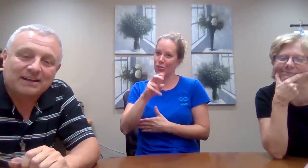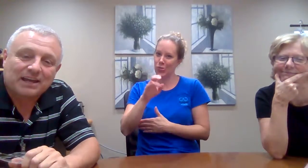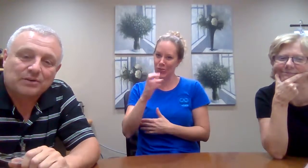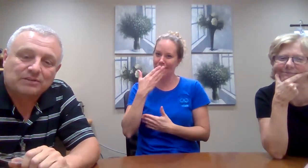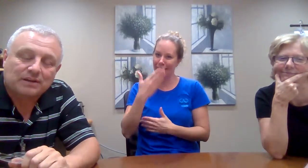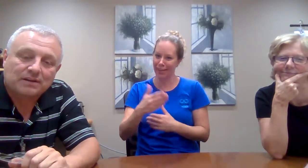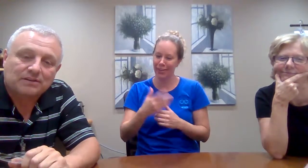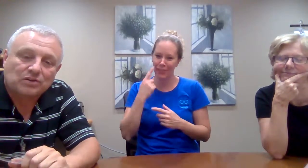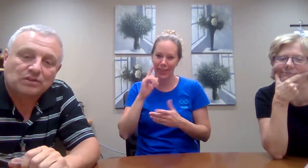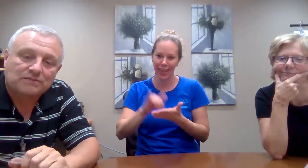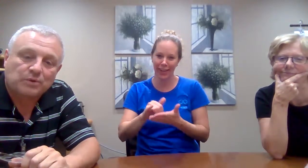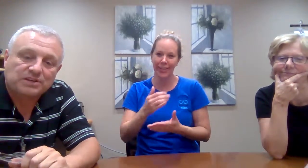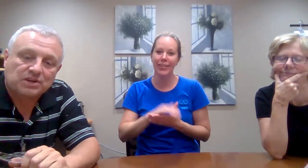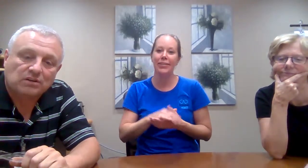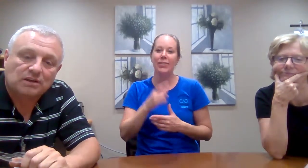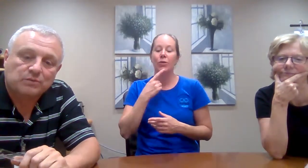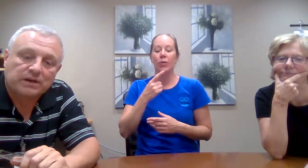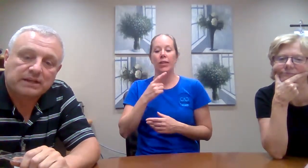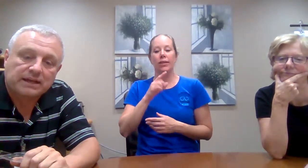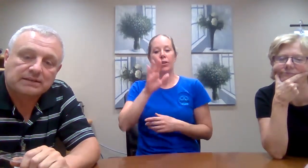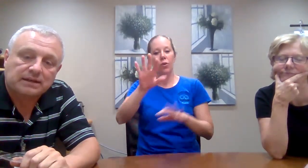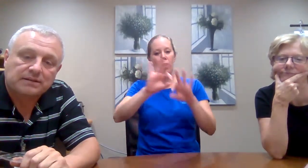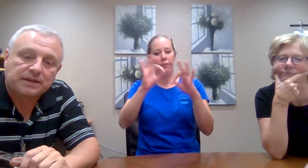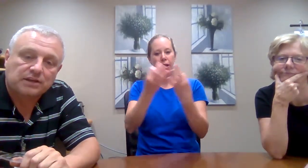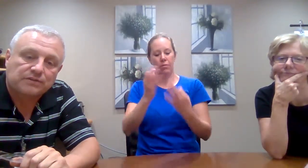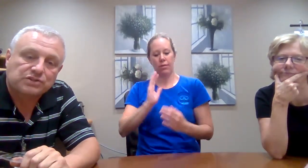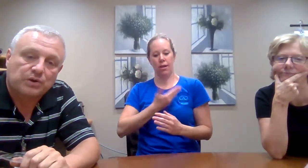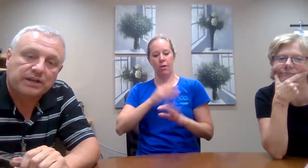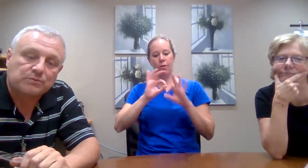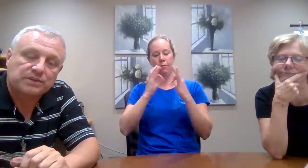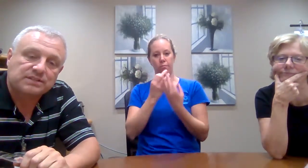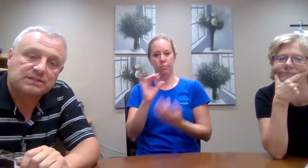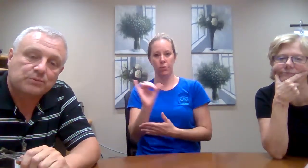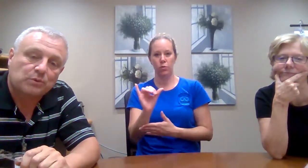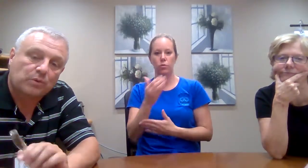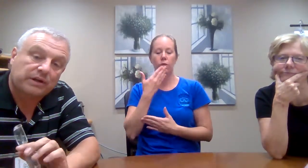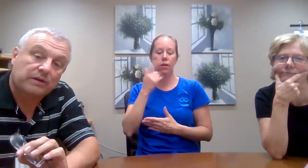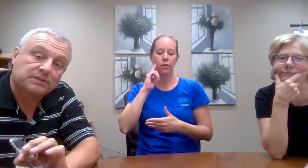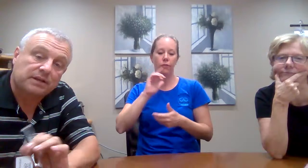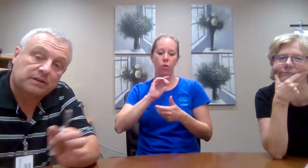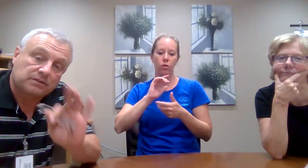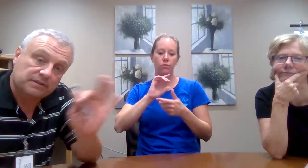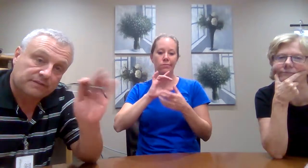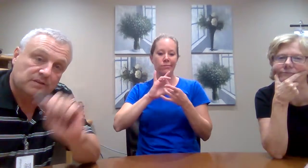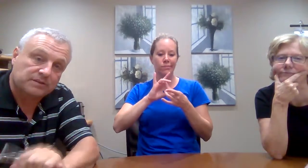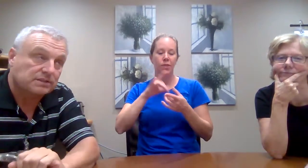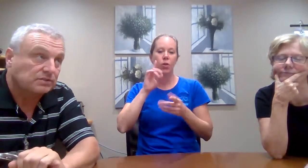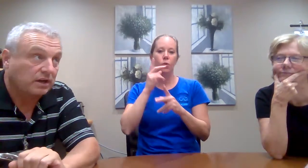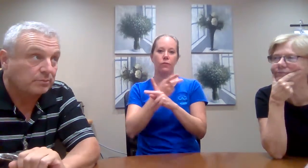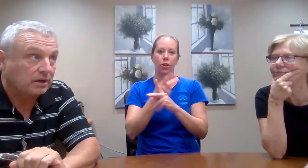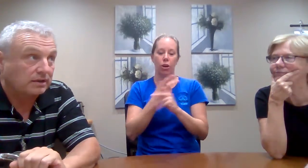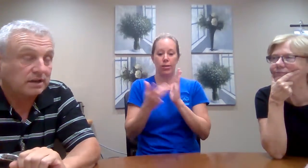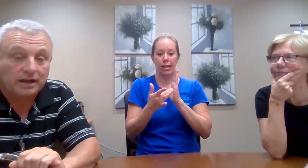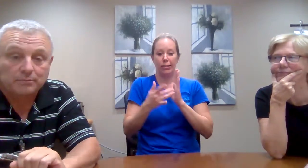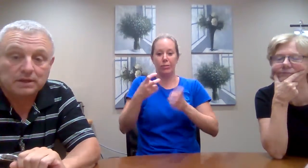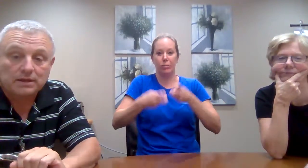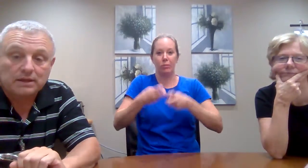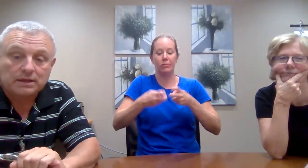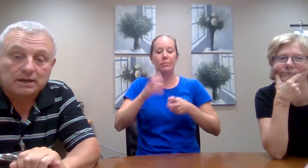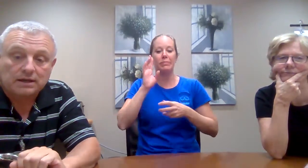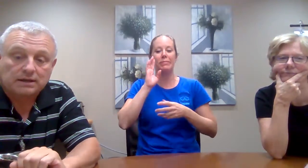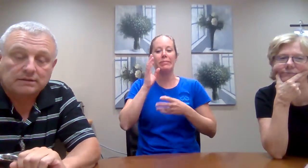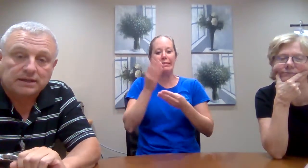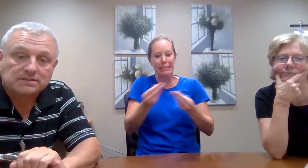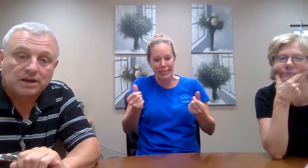And again, your loved one is our loved one. And thank you for joining with us. And we will work out our technical difficulties and try to be on time